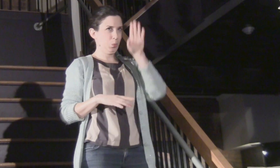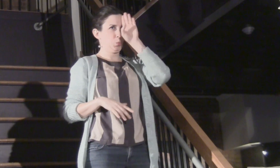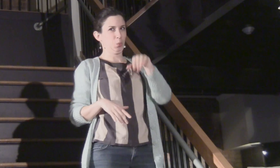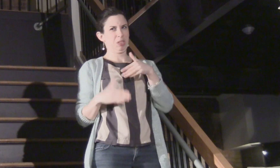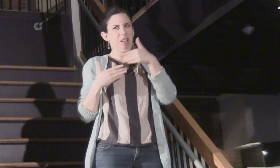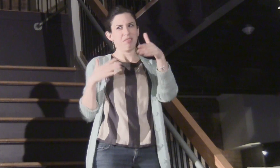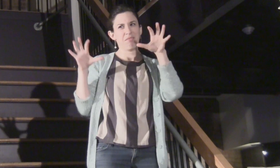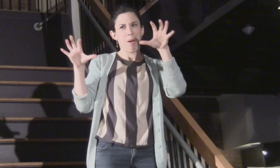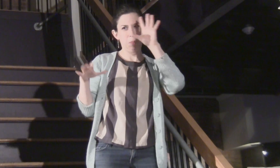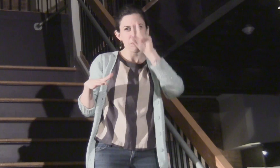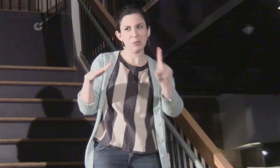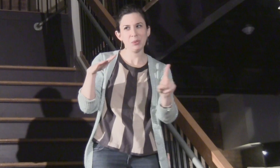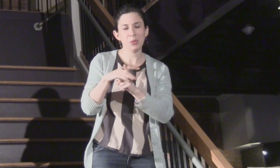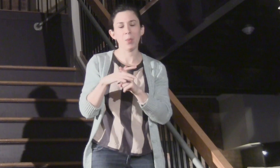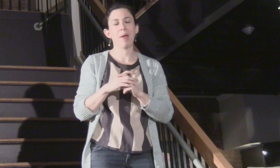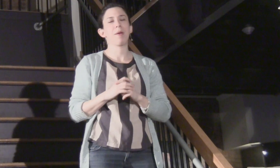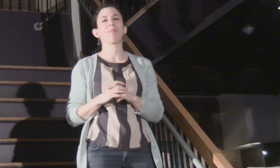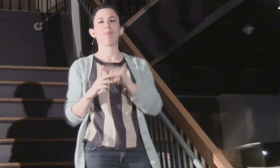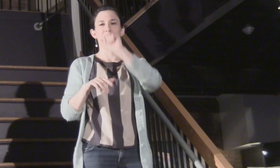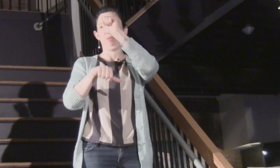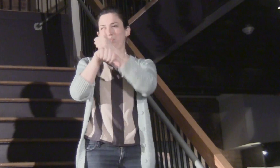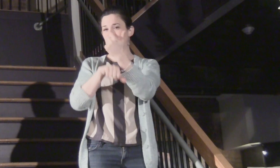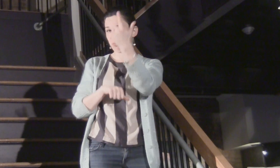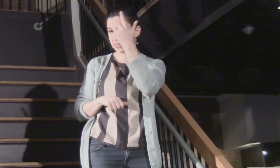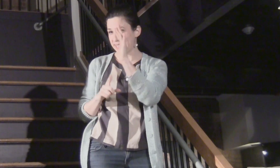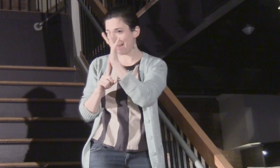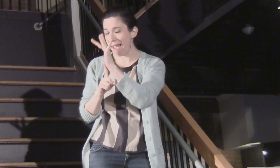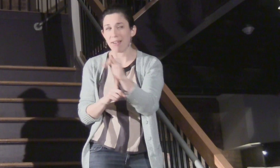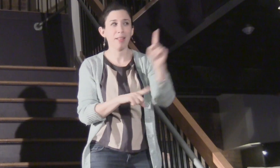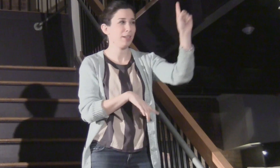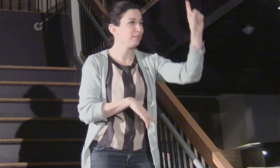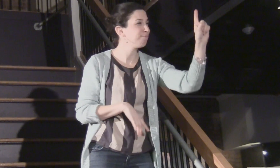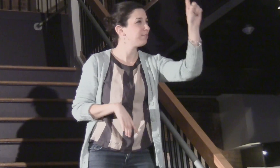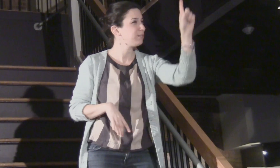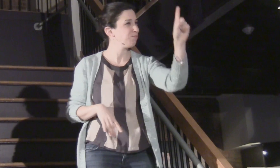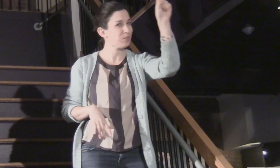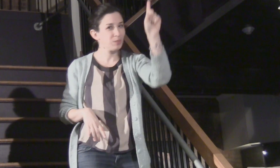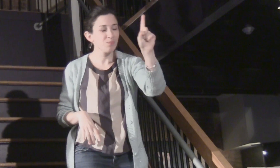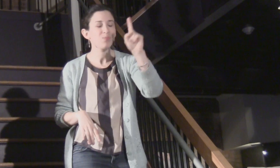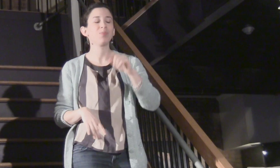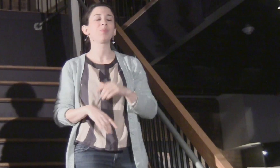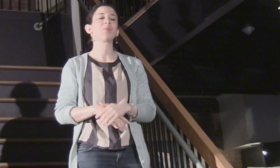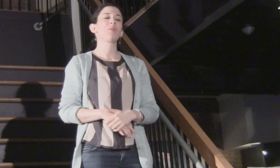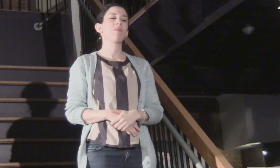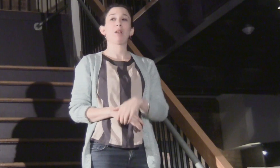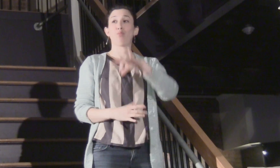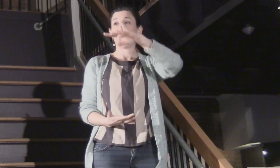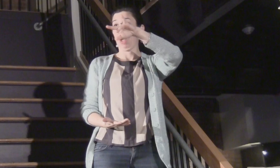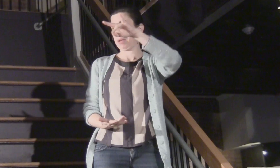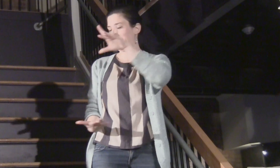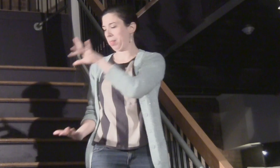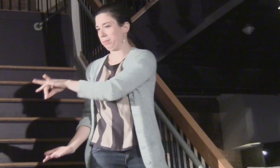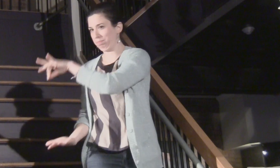he was sitting, and the goblin, he lights that, set up the 3 candles for the third